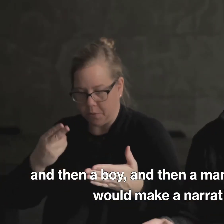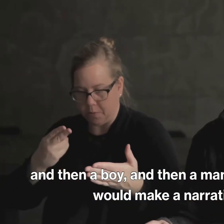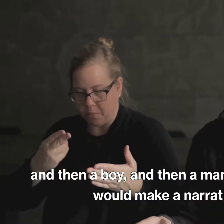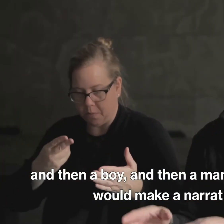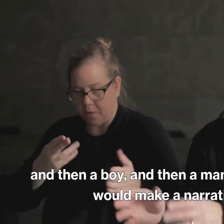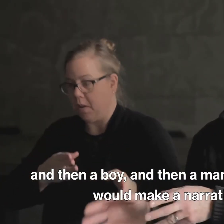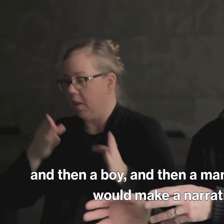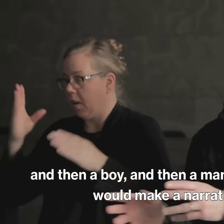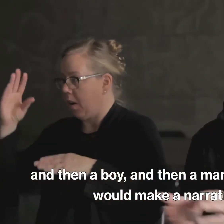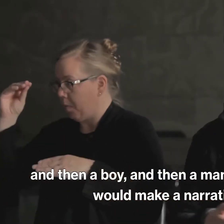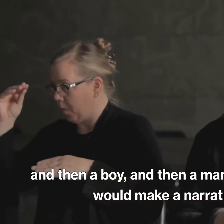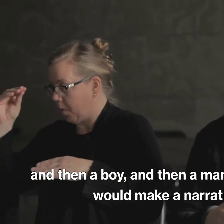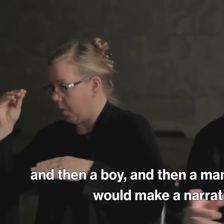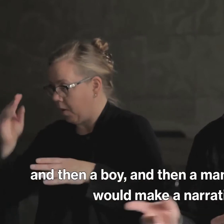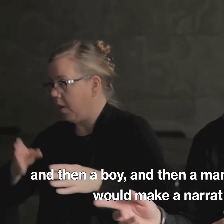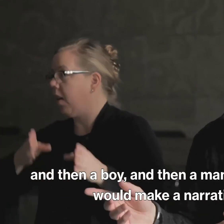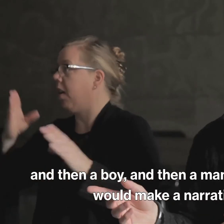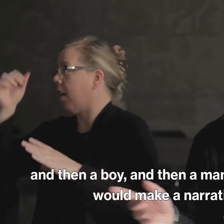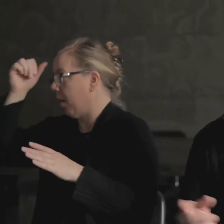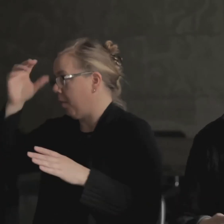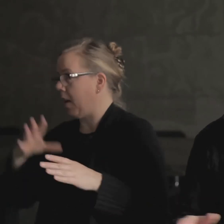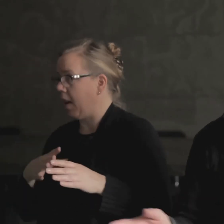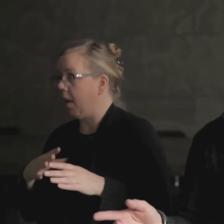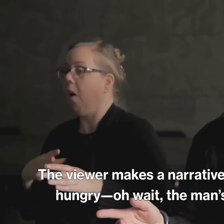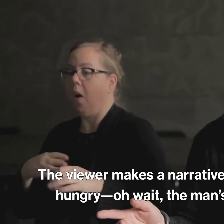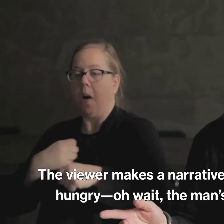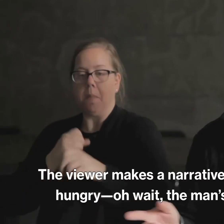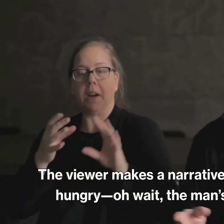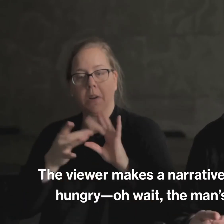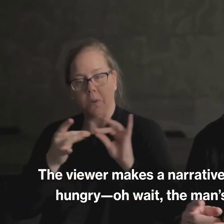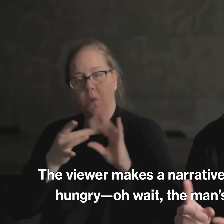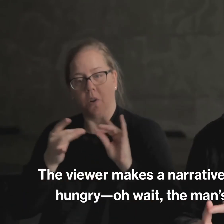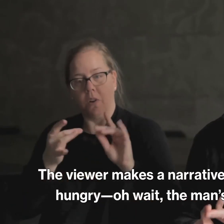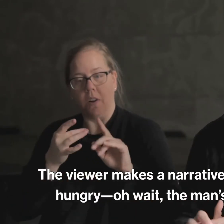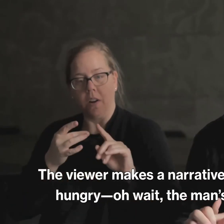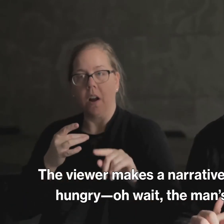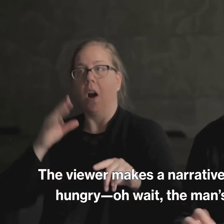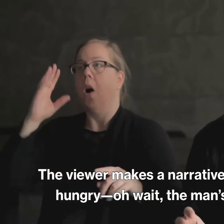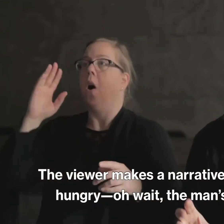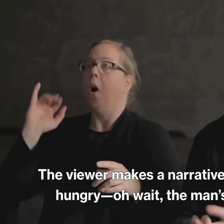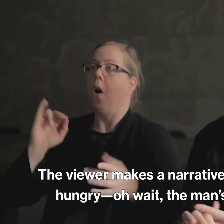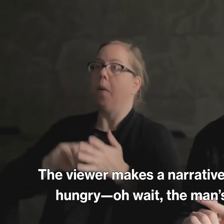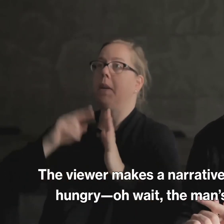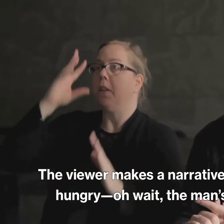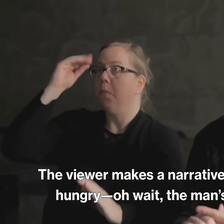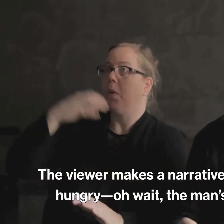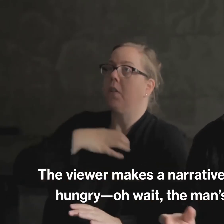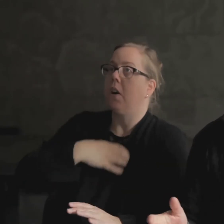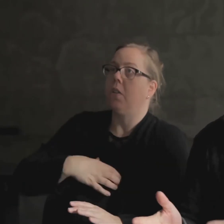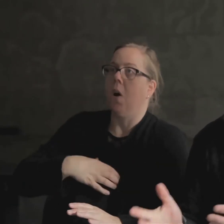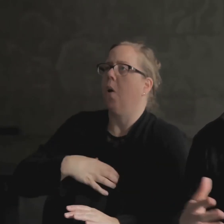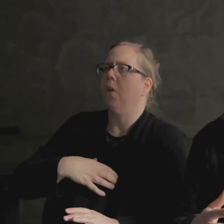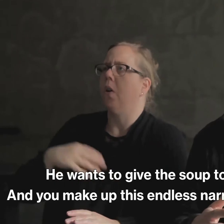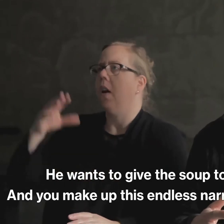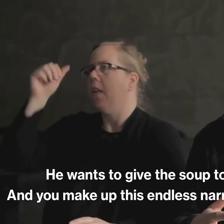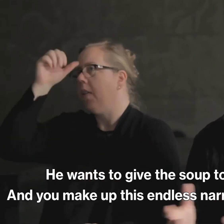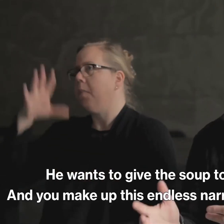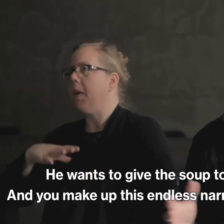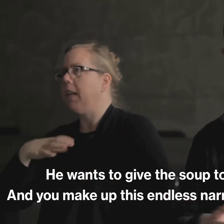and then a man, and so we would make a narrative. The viewer makes a narrative. The boy's hungry. Oh wait, the man's hungry. He wants to give the soup to the man, and you make